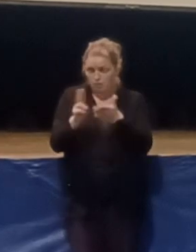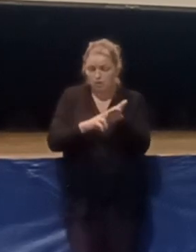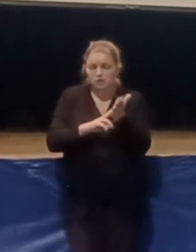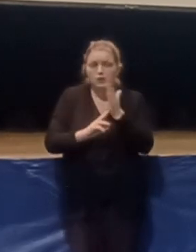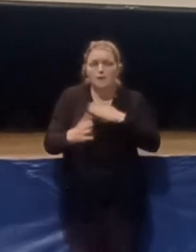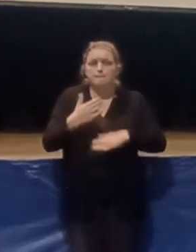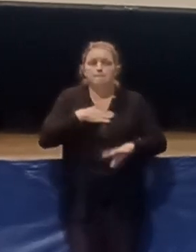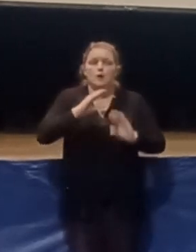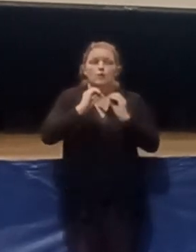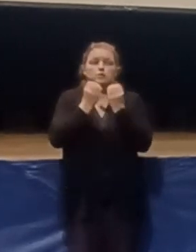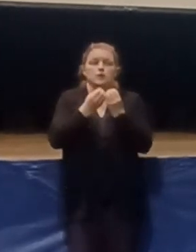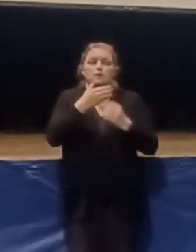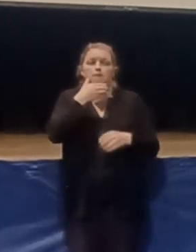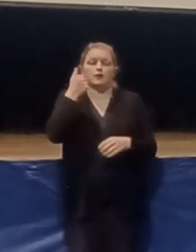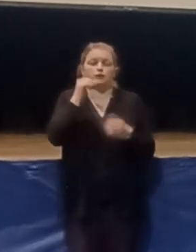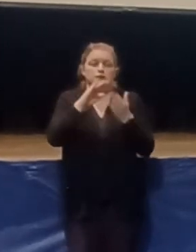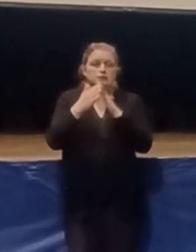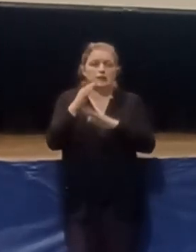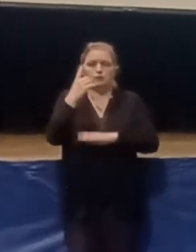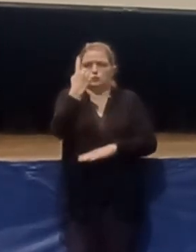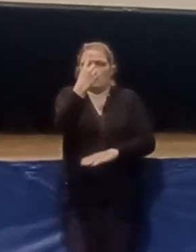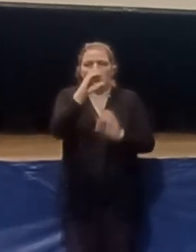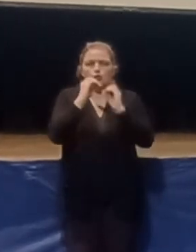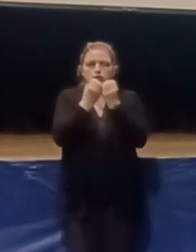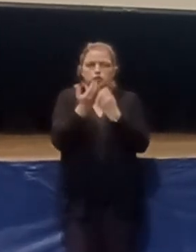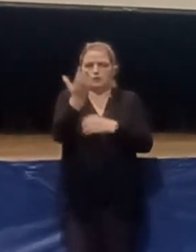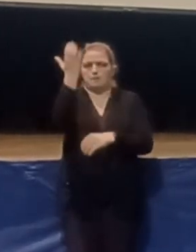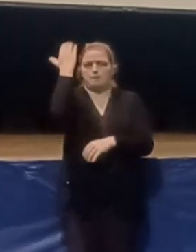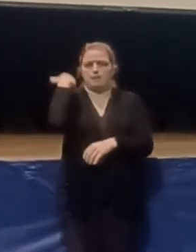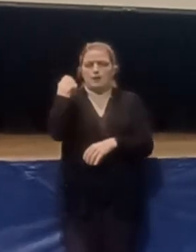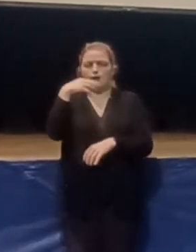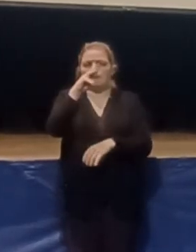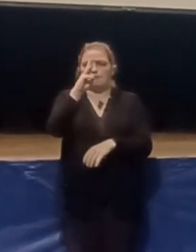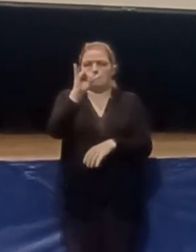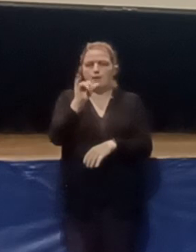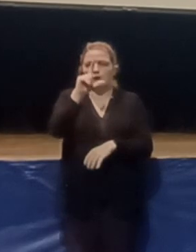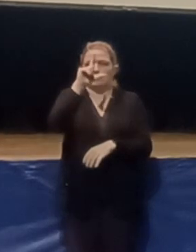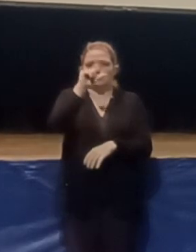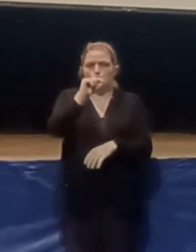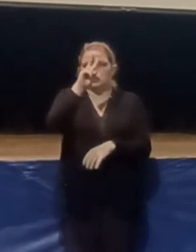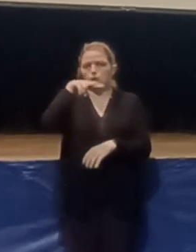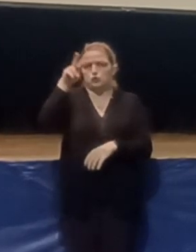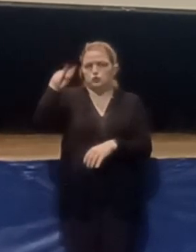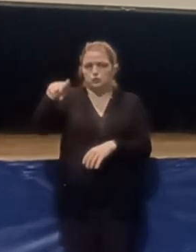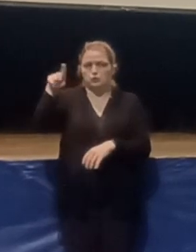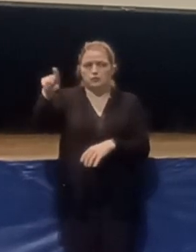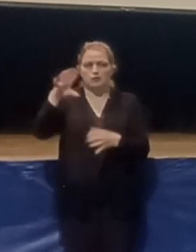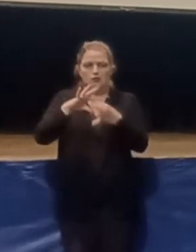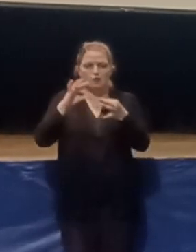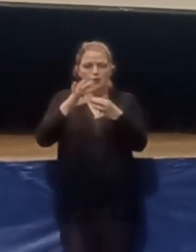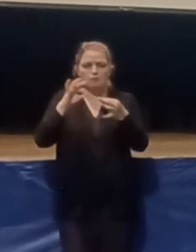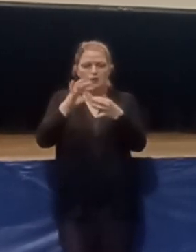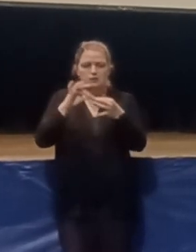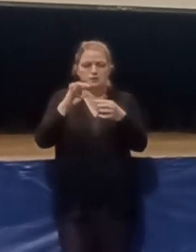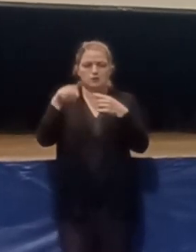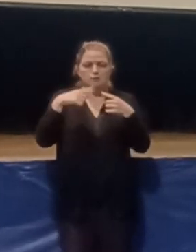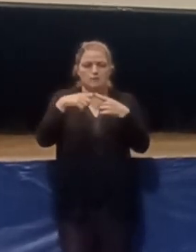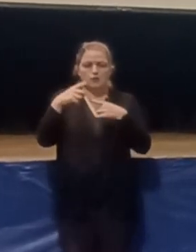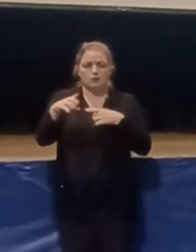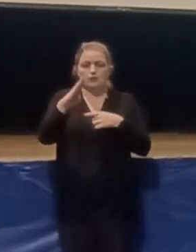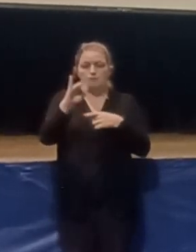organization, Better City, was one of the only organizations back in May of 2022 that commented on the